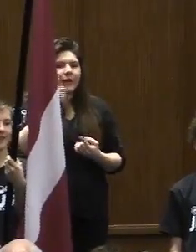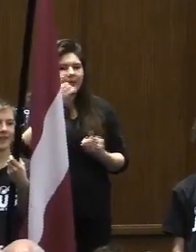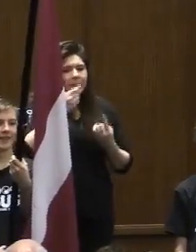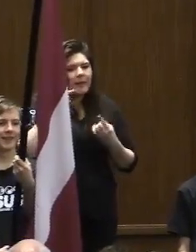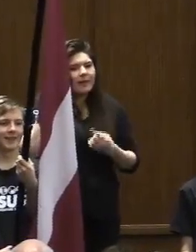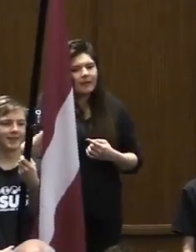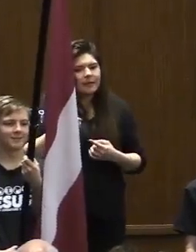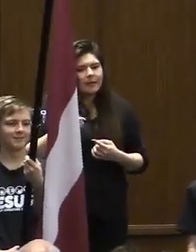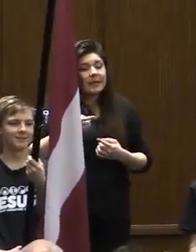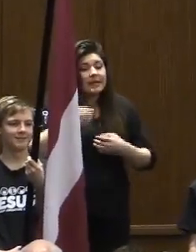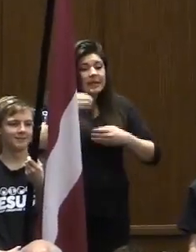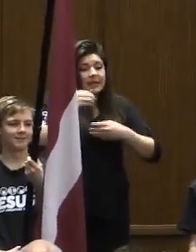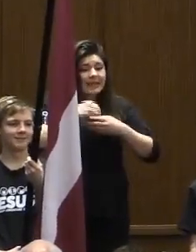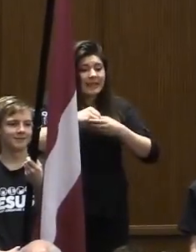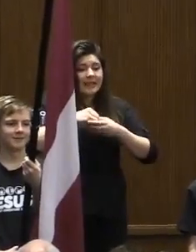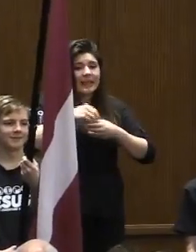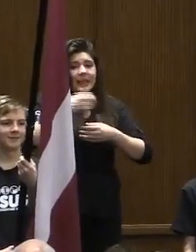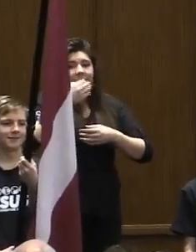in